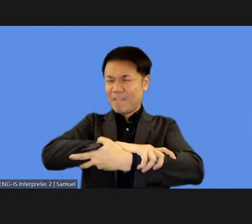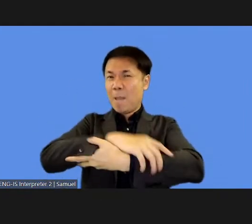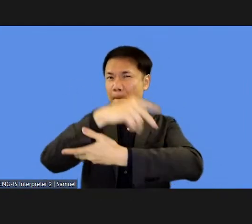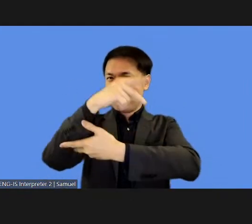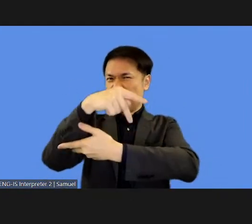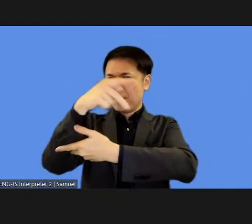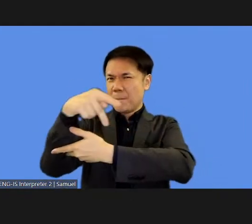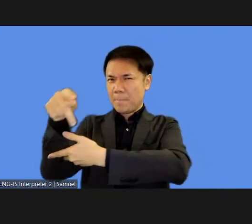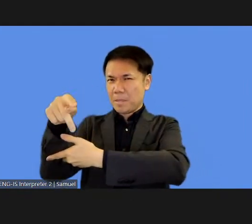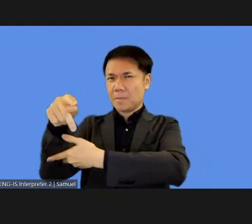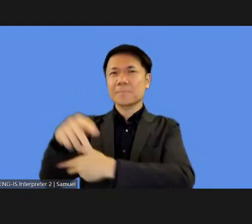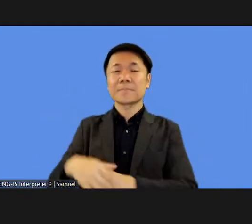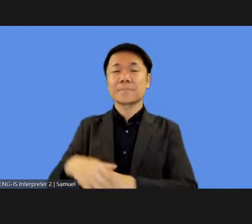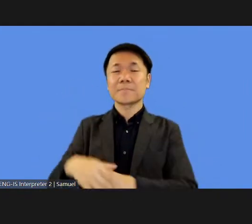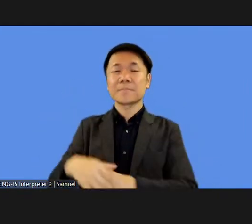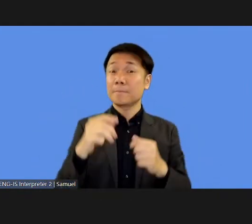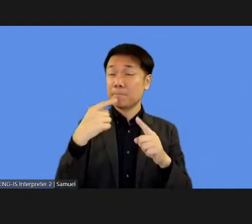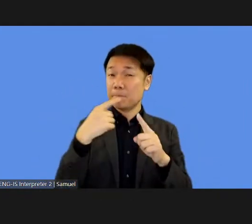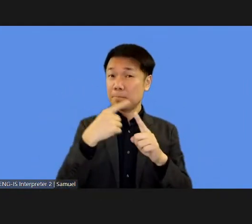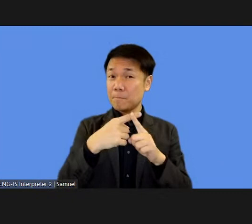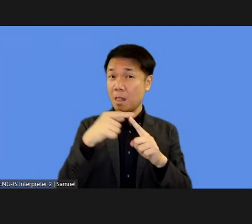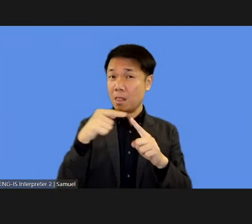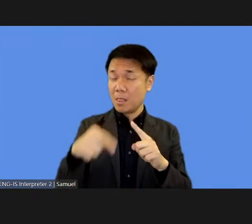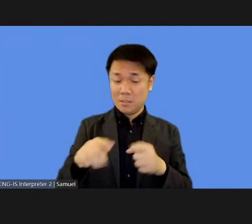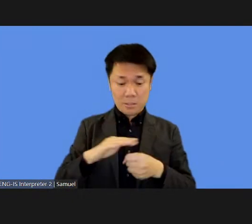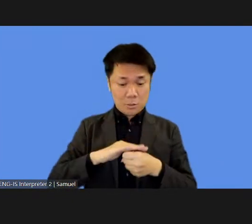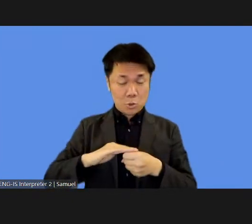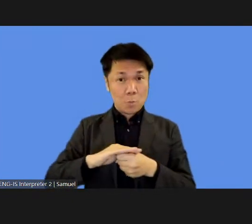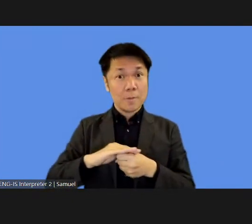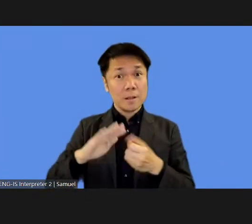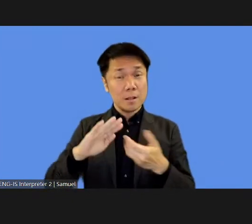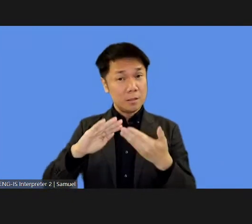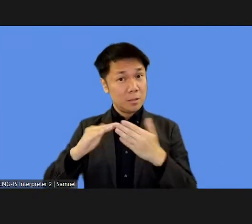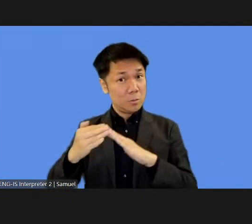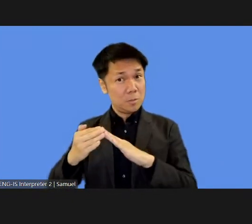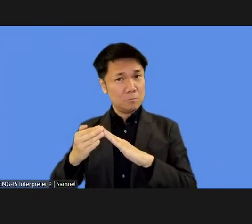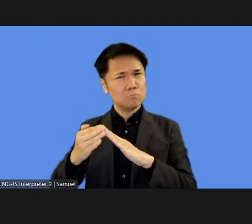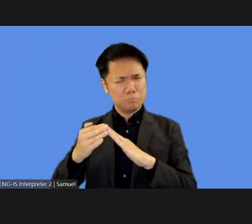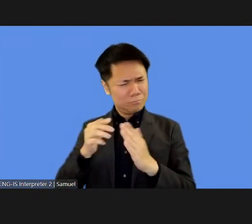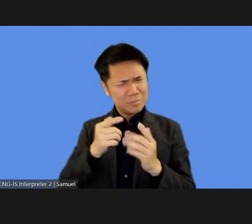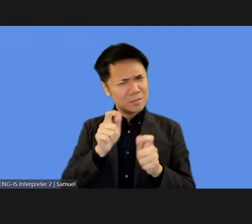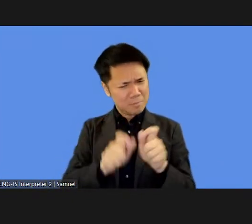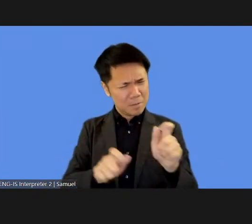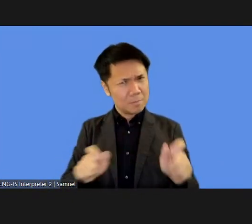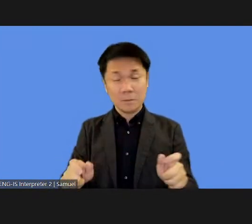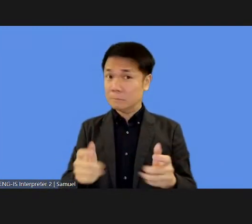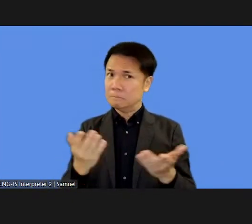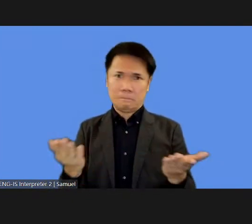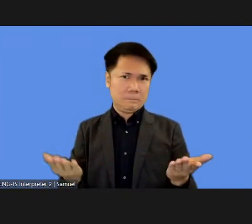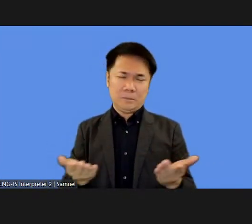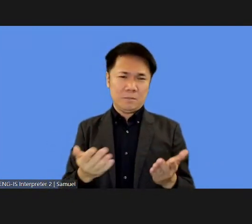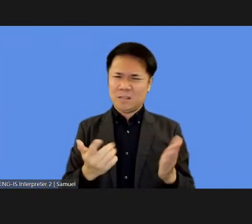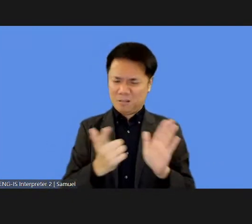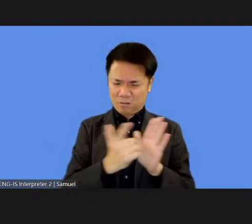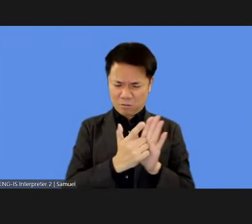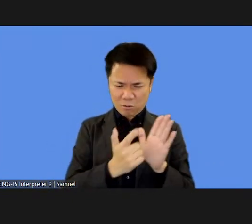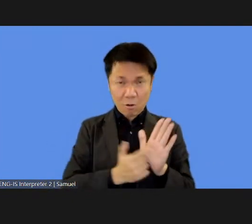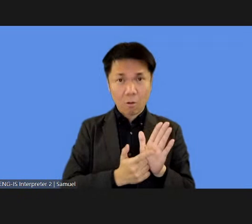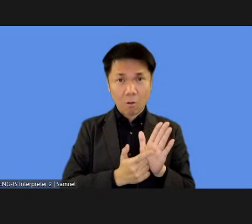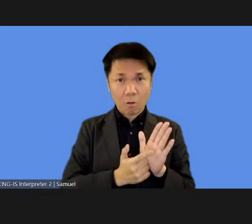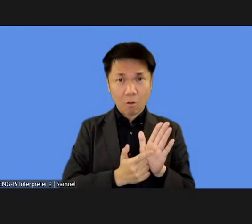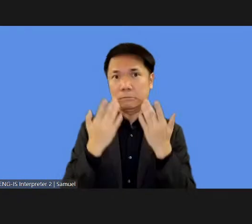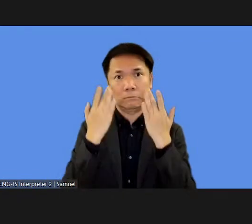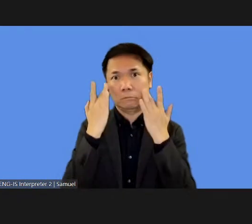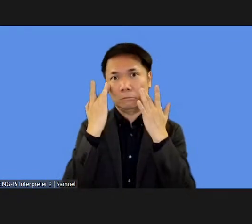or a community level setting has an impact in, let's say, bigger frameworks like the SDG